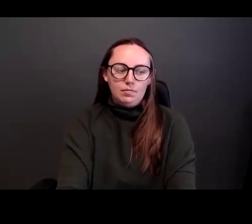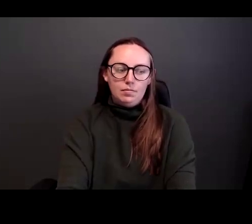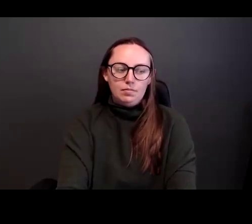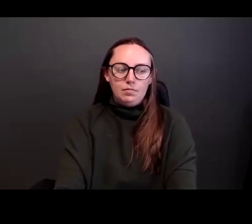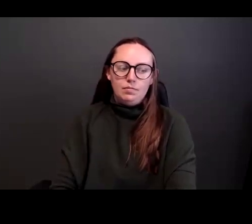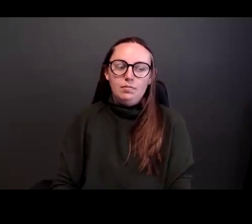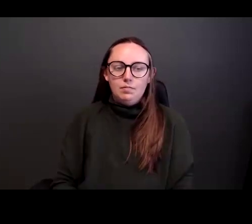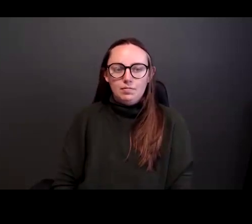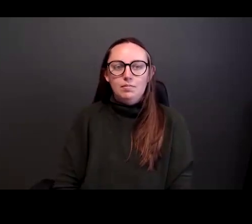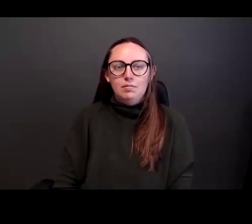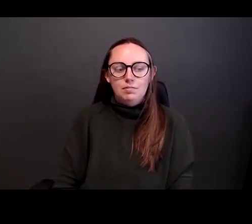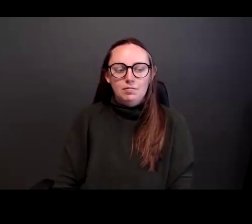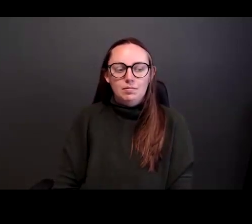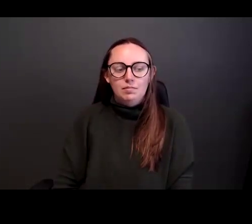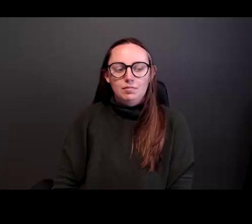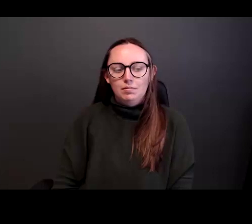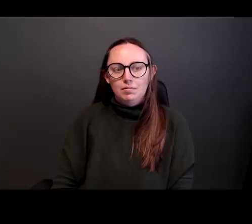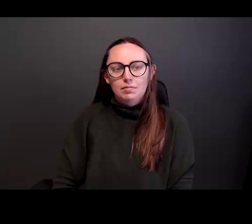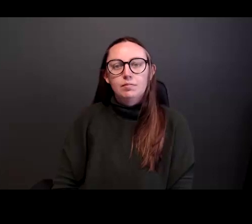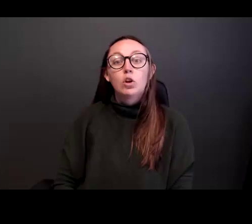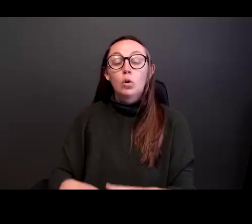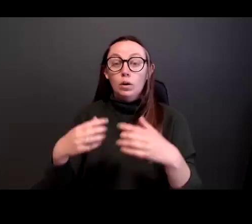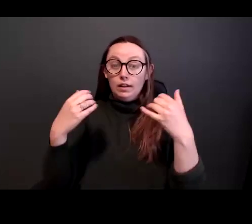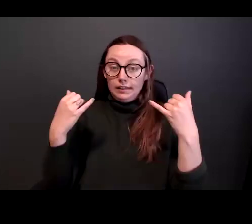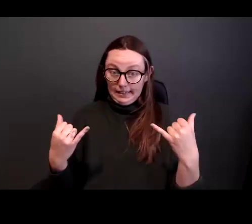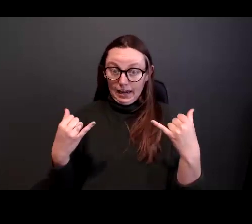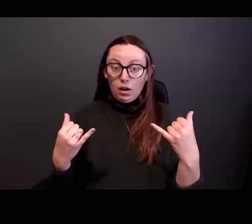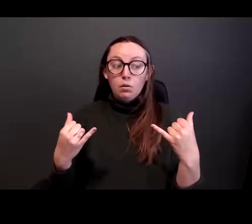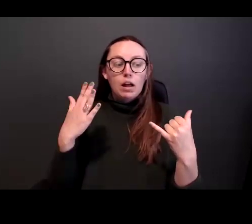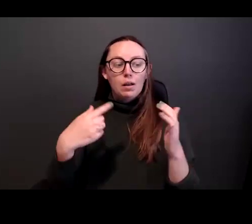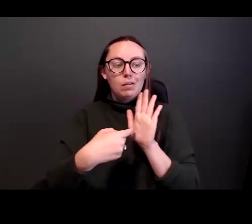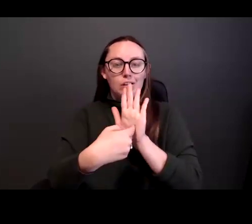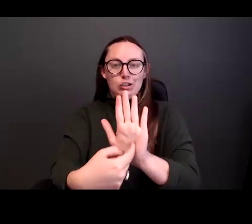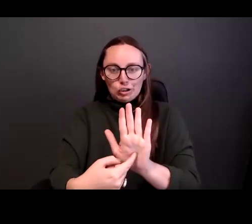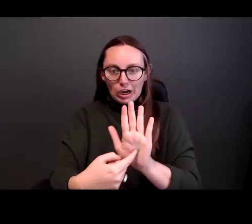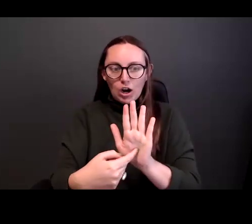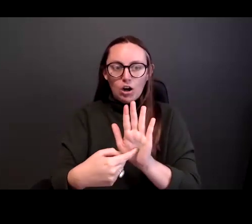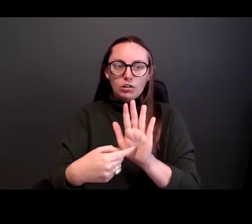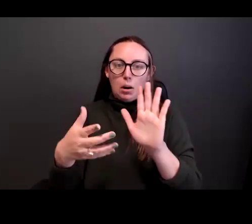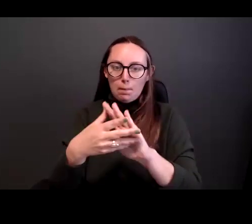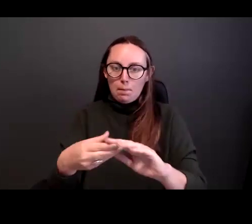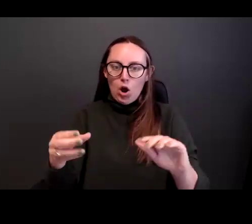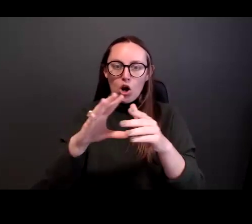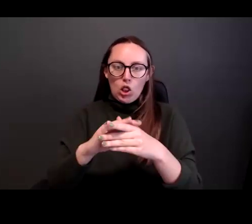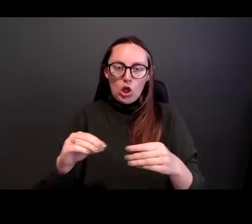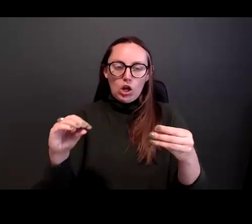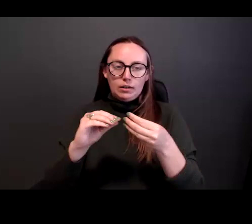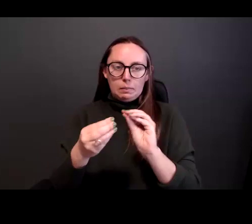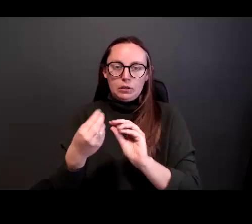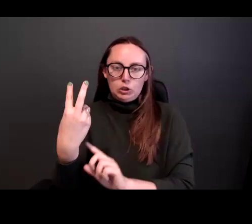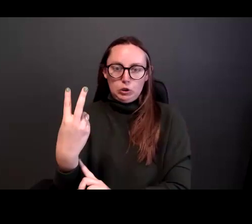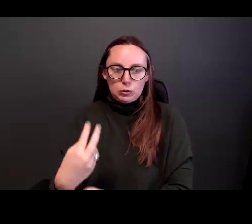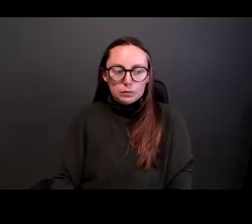So now I'm going to share monologue 2. So we pulled monologue 2.